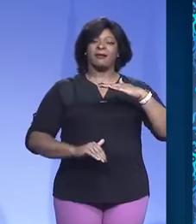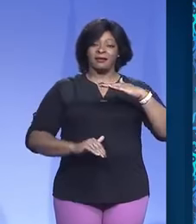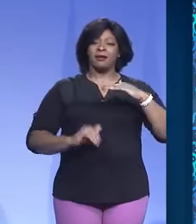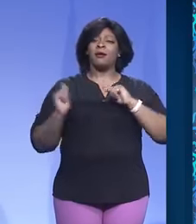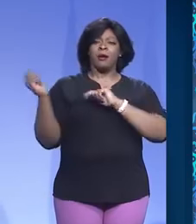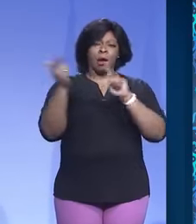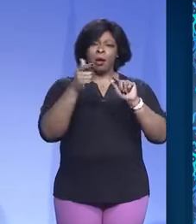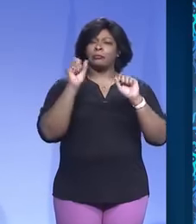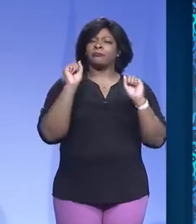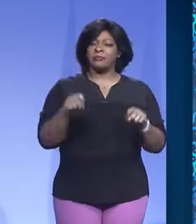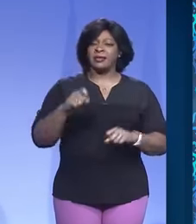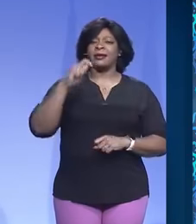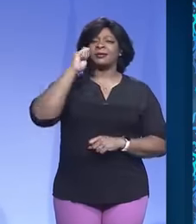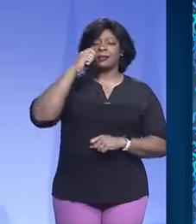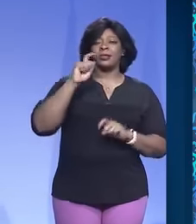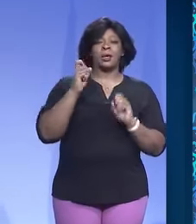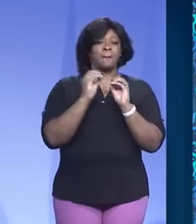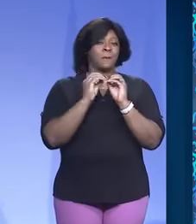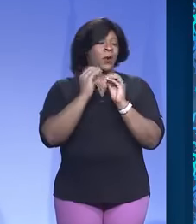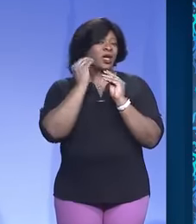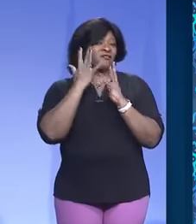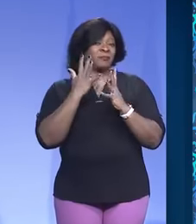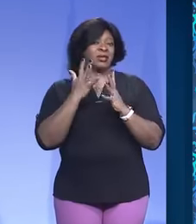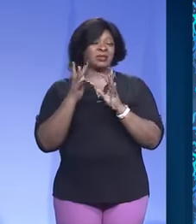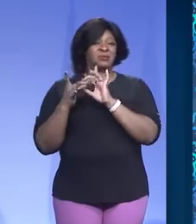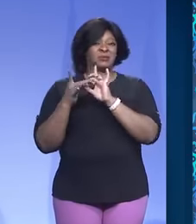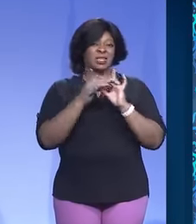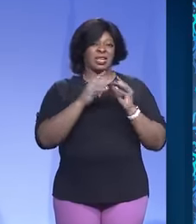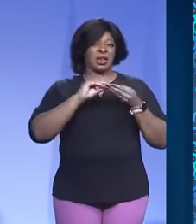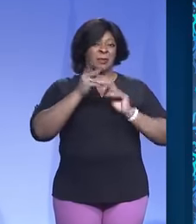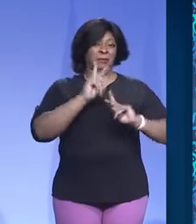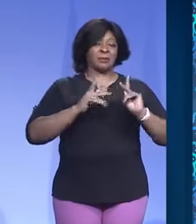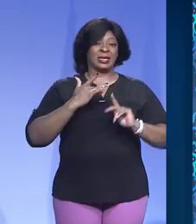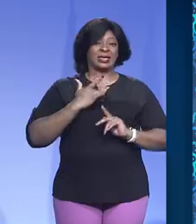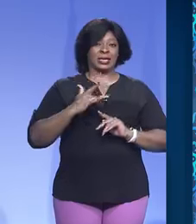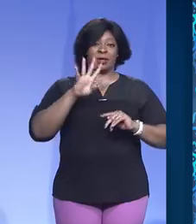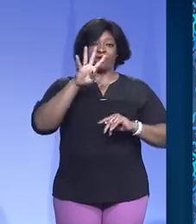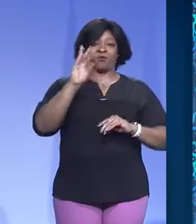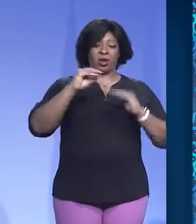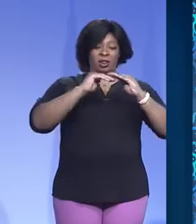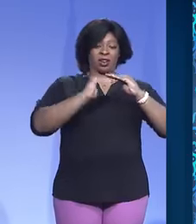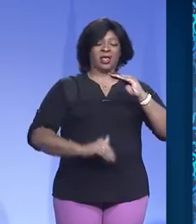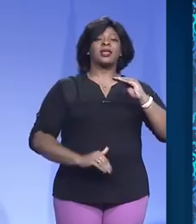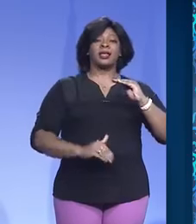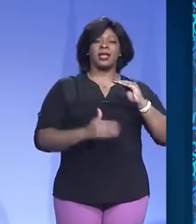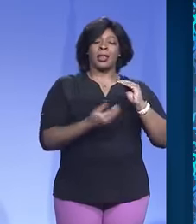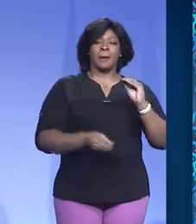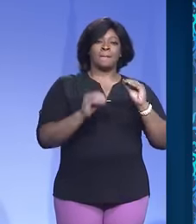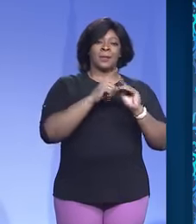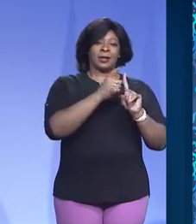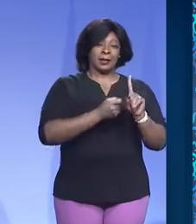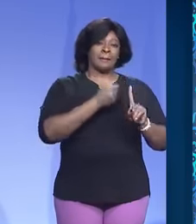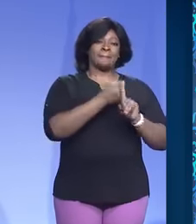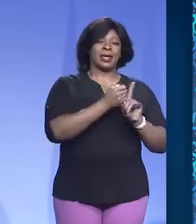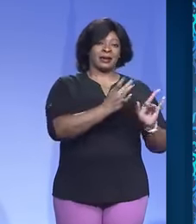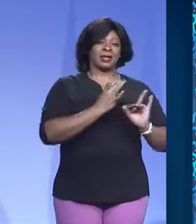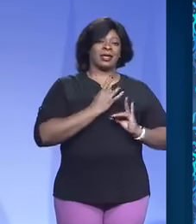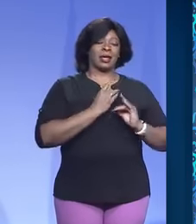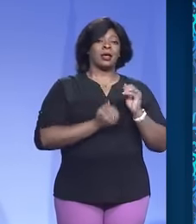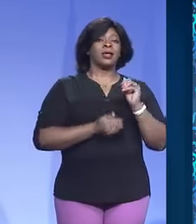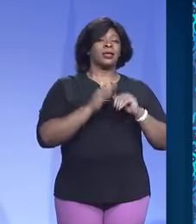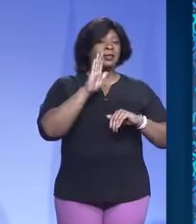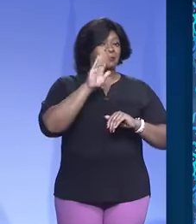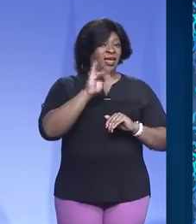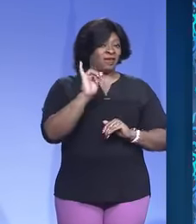Everyone's welcome to be tested, but we need more information on the population that's younger than 40 because they're more impacted currently by